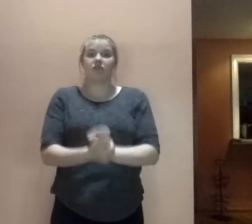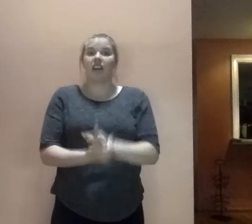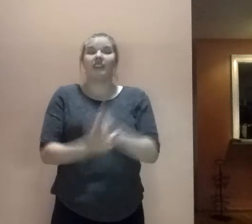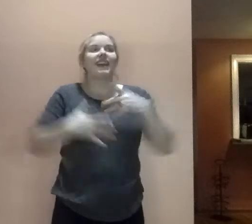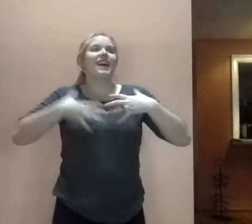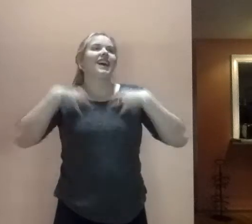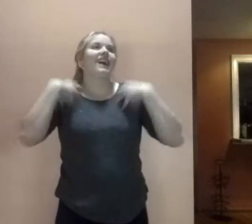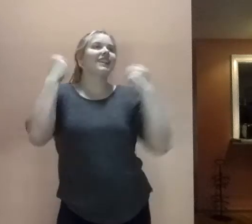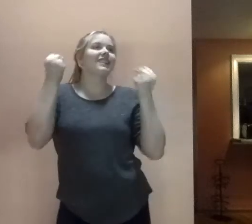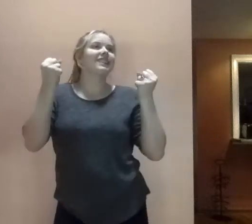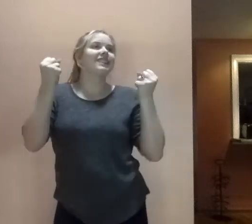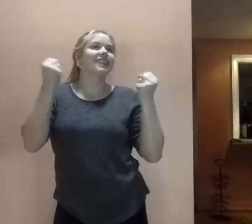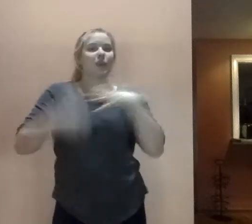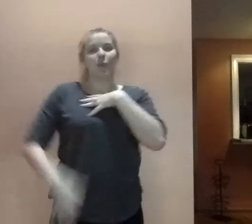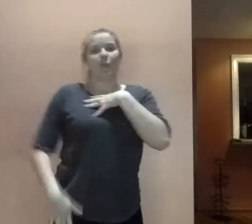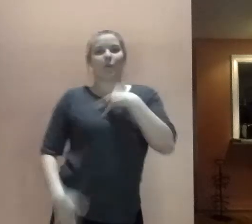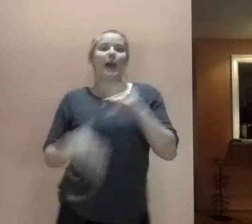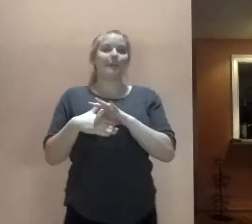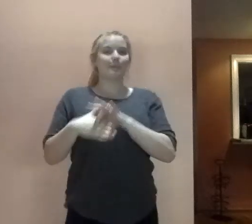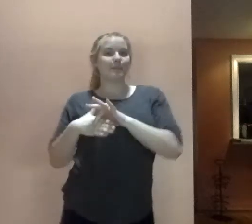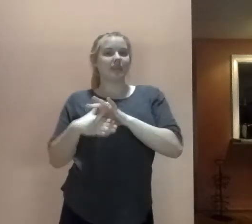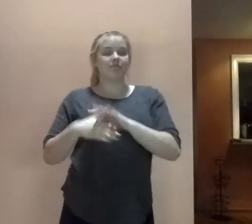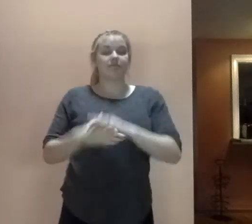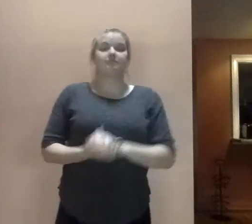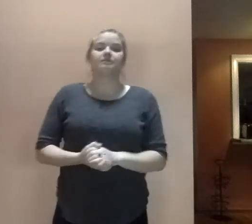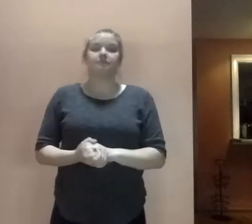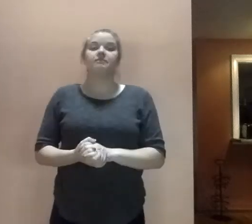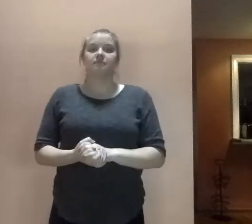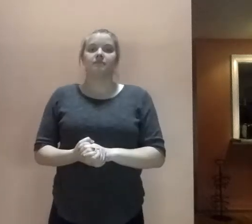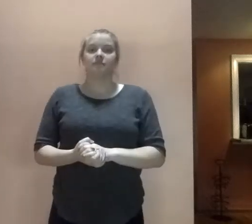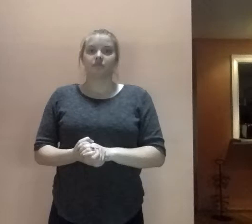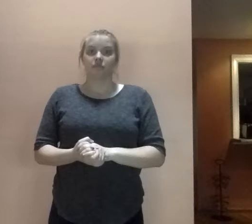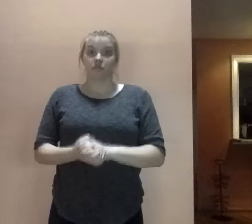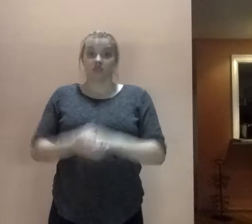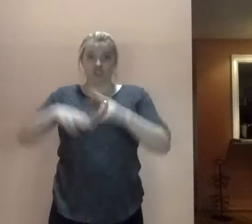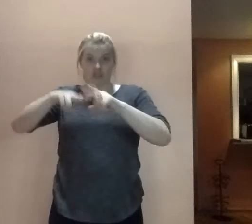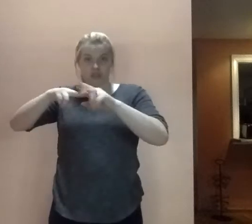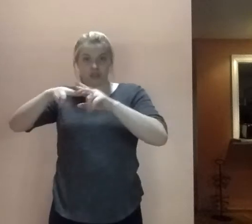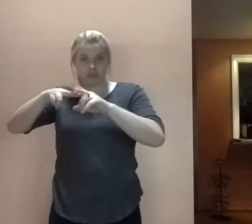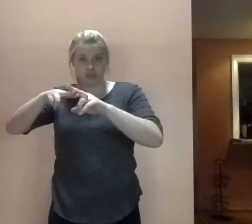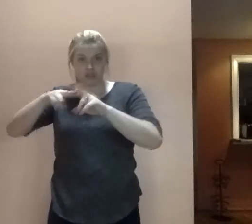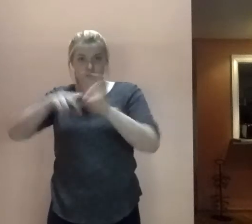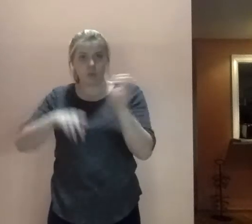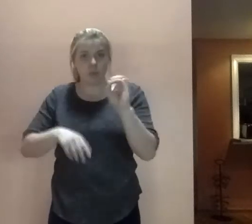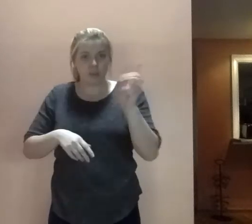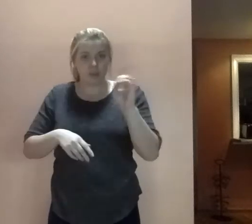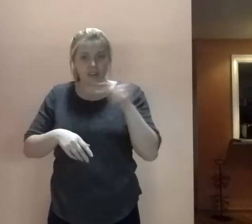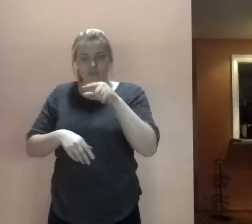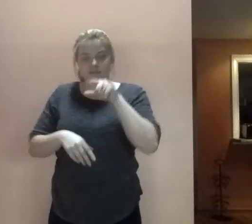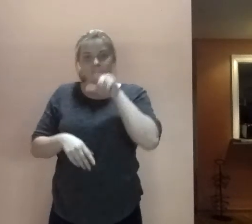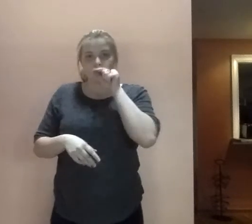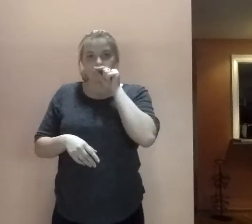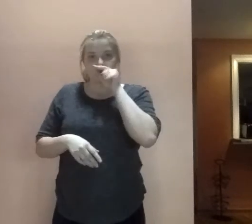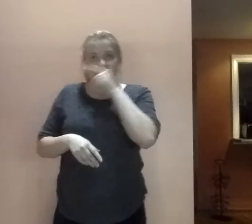The leading source of sodium in the American diet for adult is chicken. It can be labeled all natural